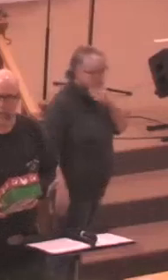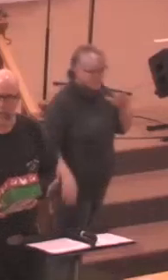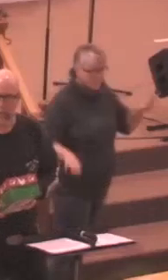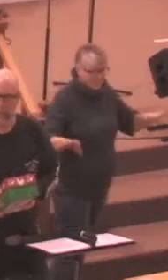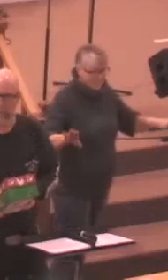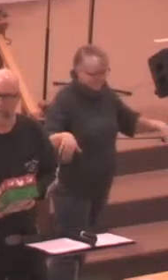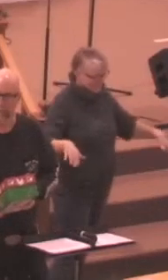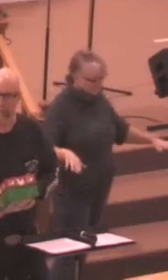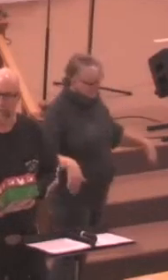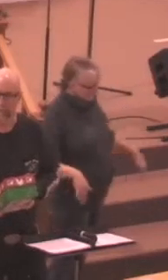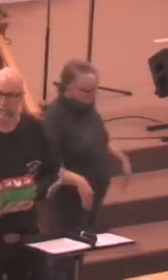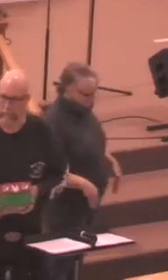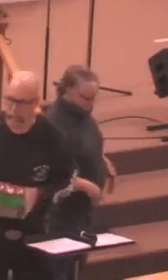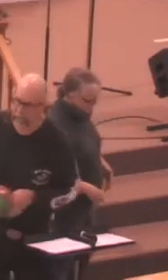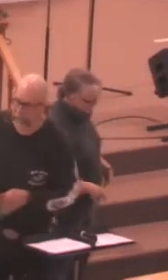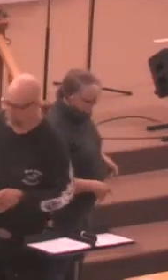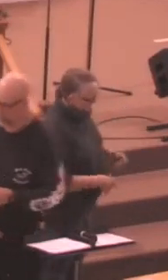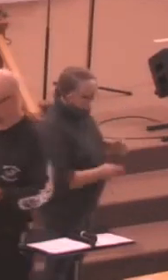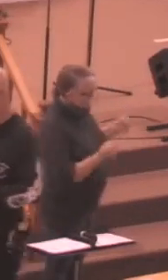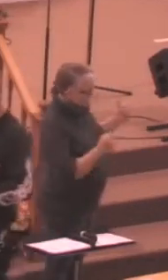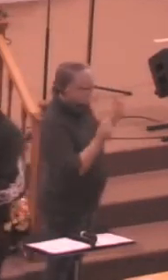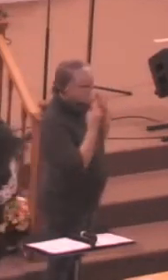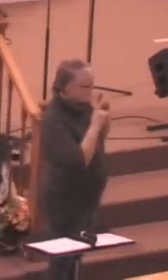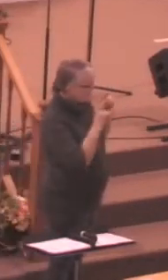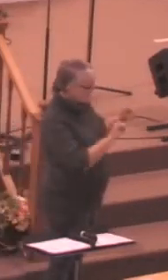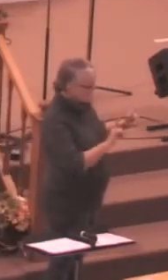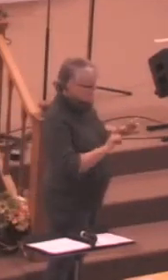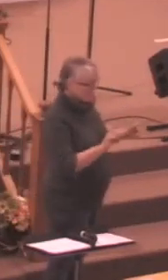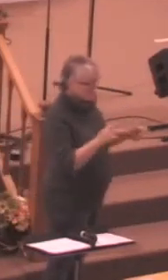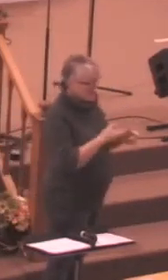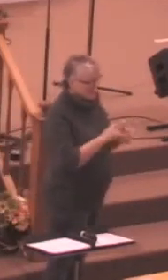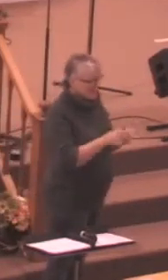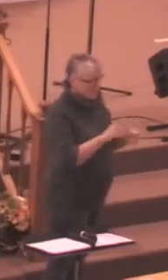Announcements real quick. We're going to give a little. Bri, you ready with Mikey?